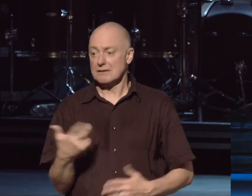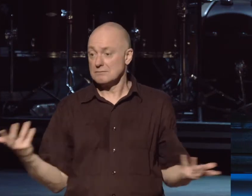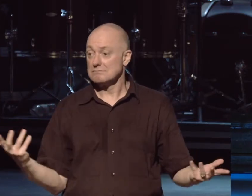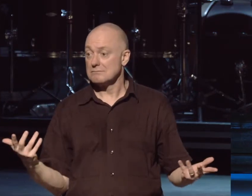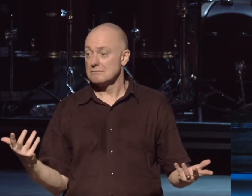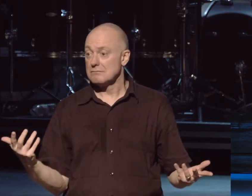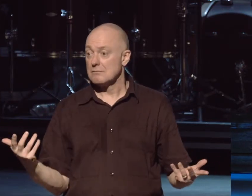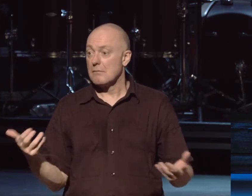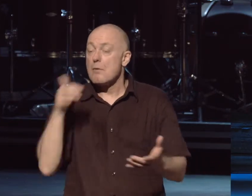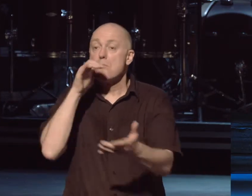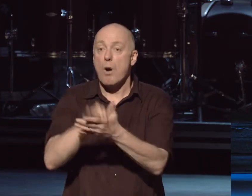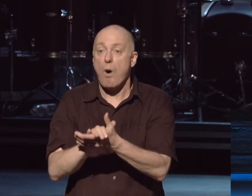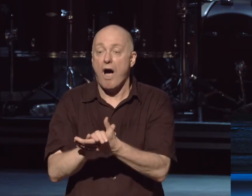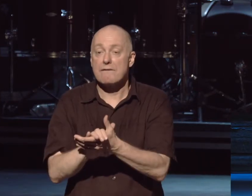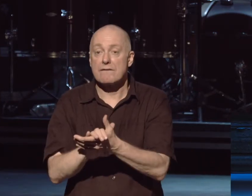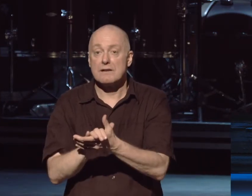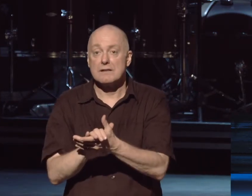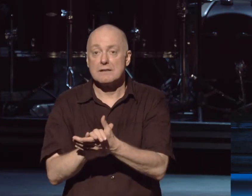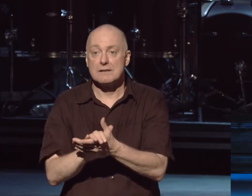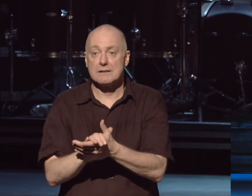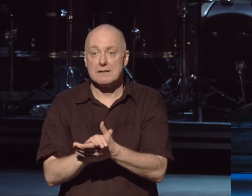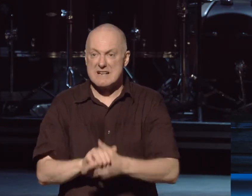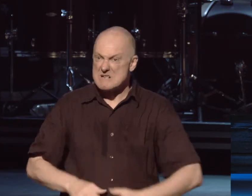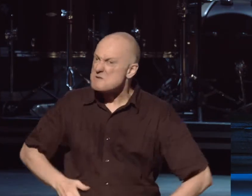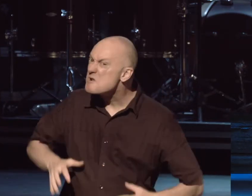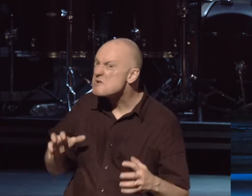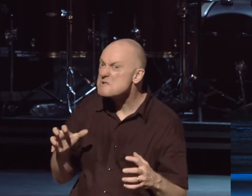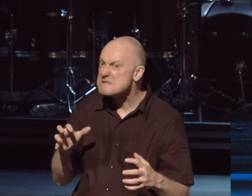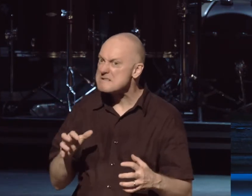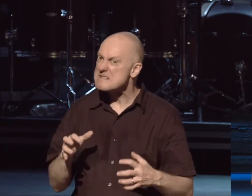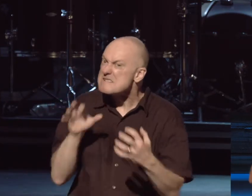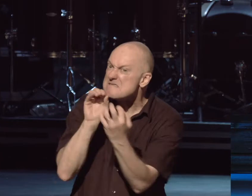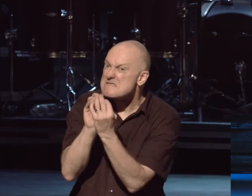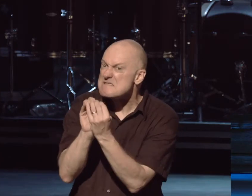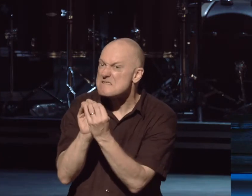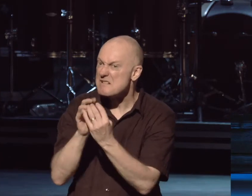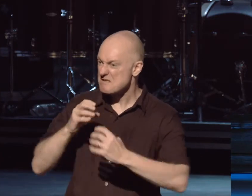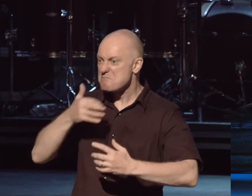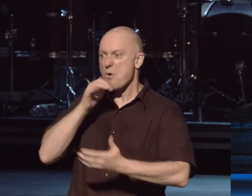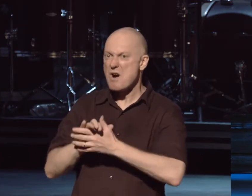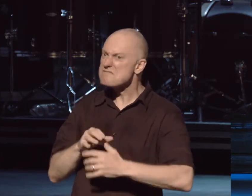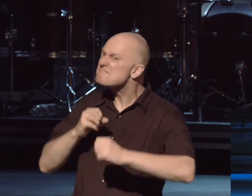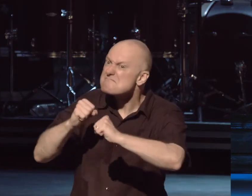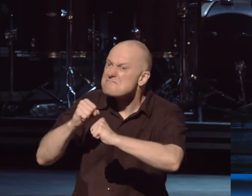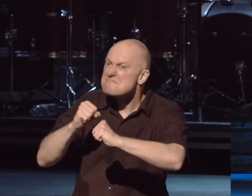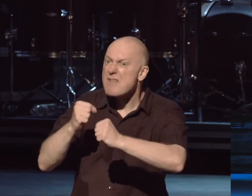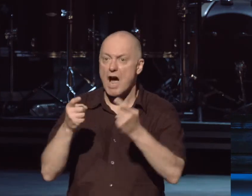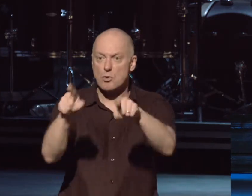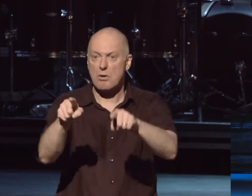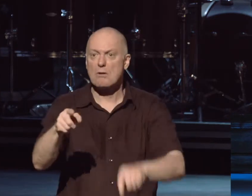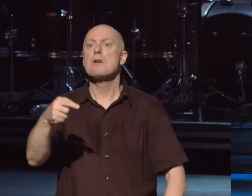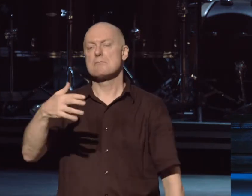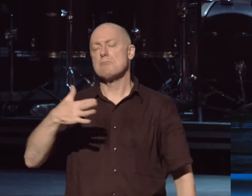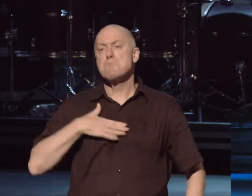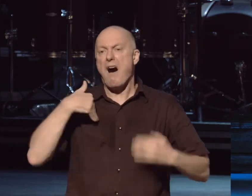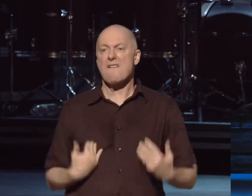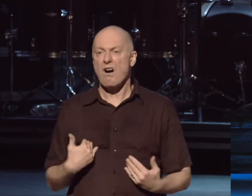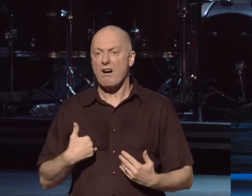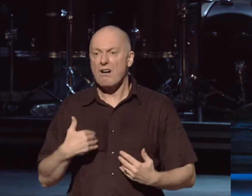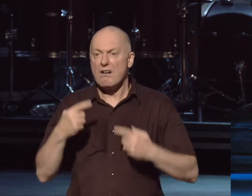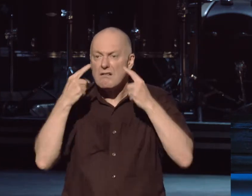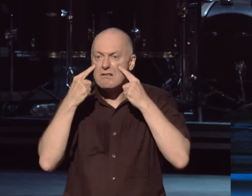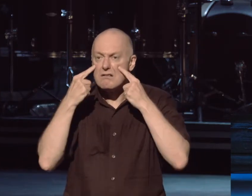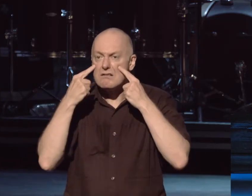wife's face go from we're in a battle. I need to defend myself. I've literally seen her face and her eyes and her cheeks